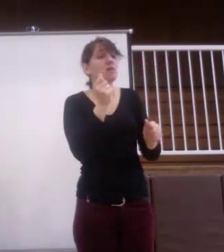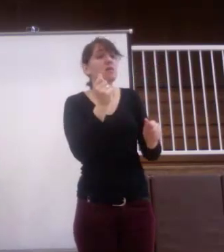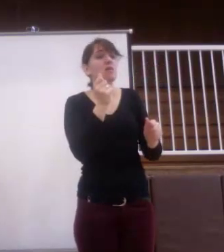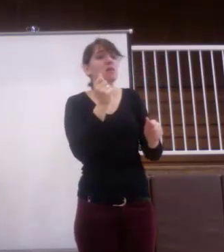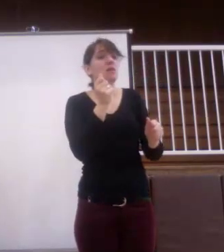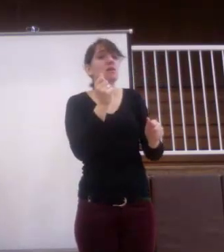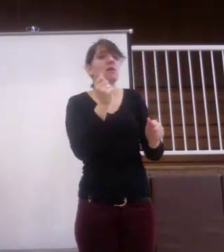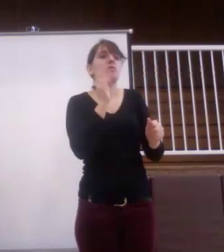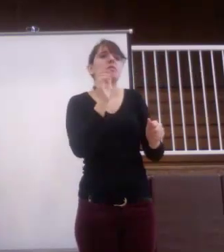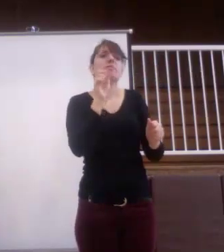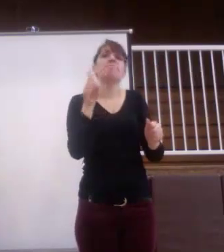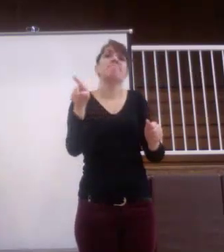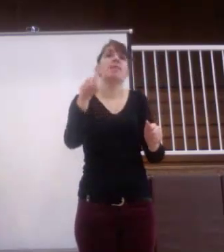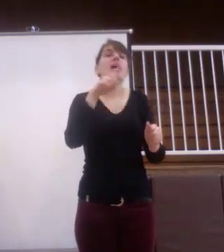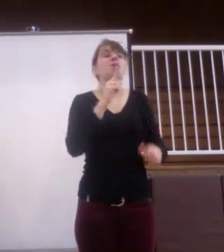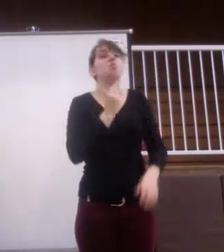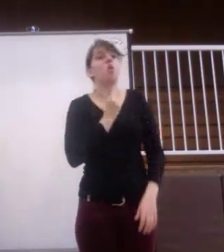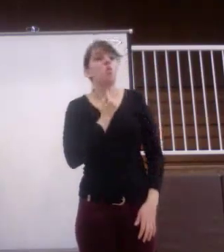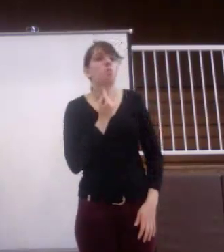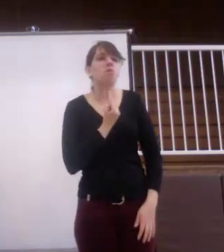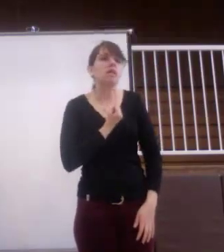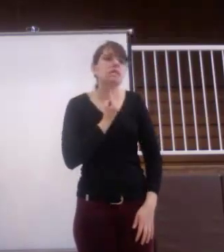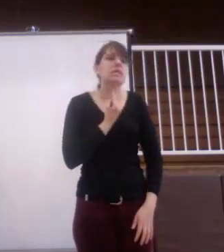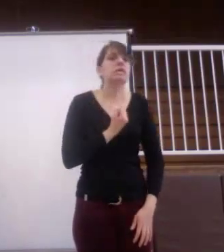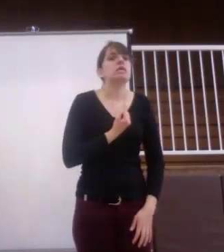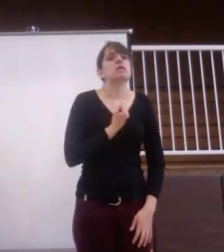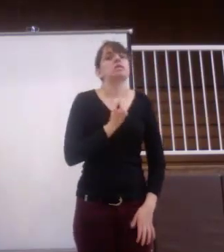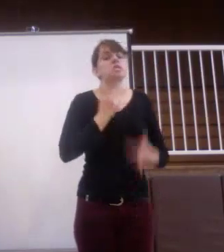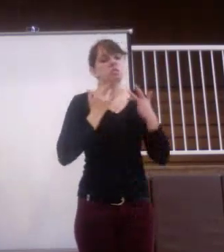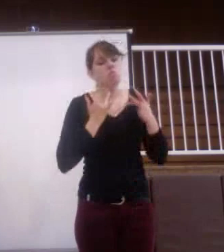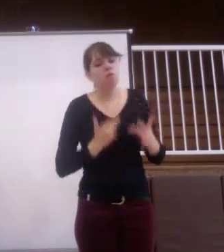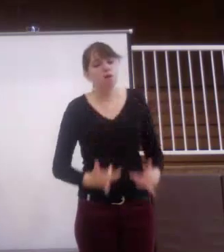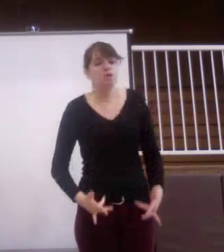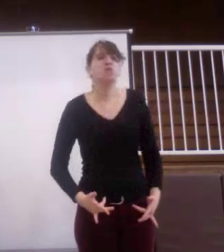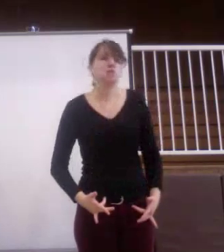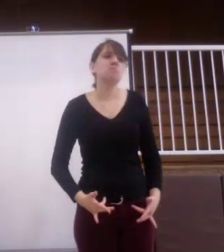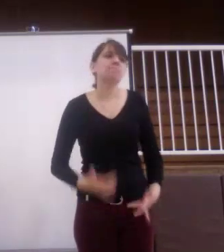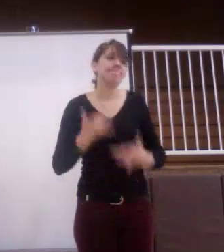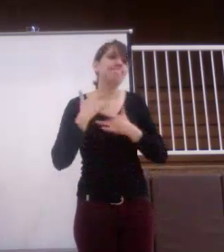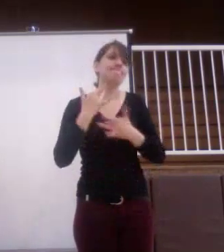would be lonely, and many of them are depressed.